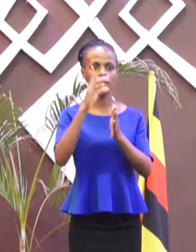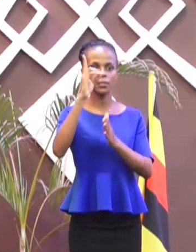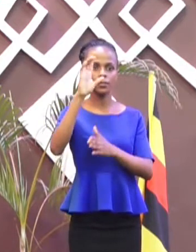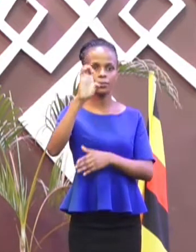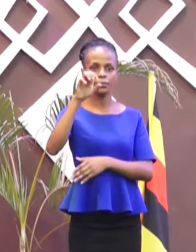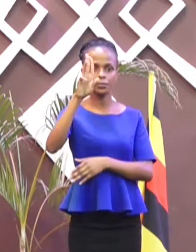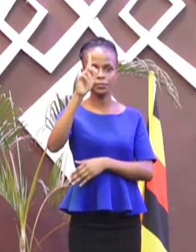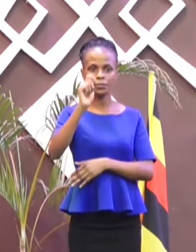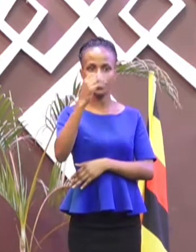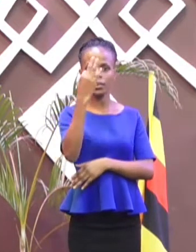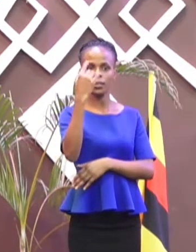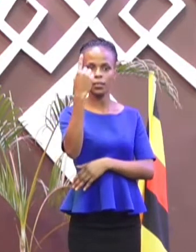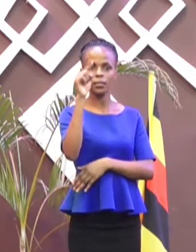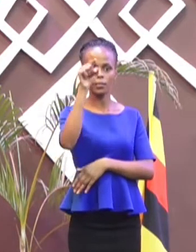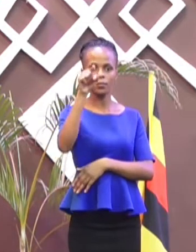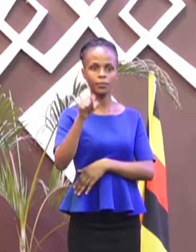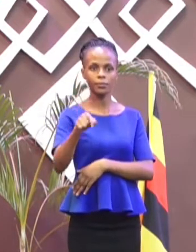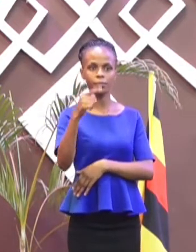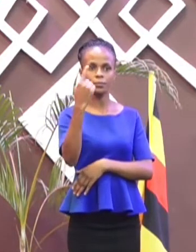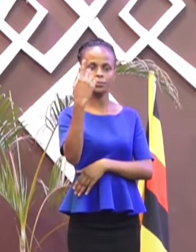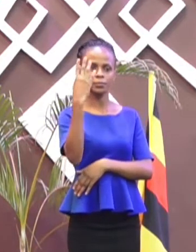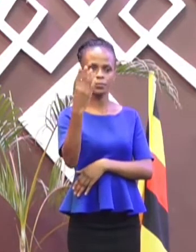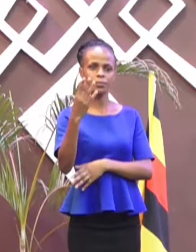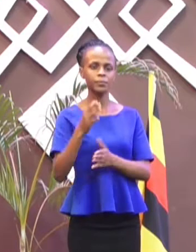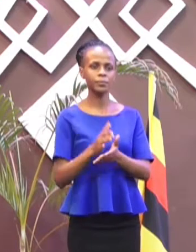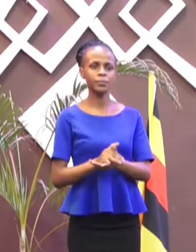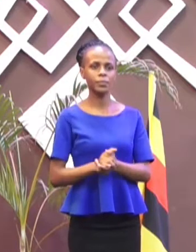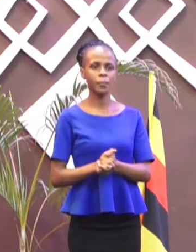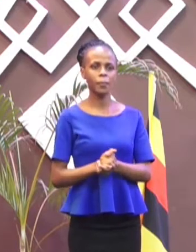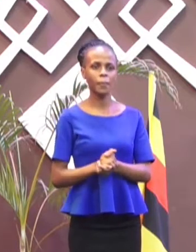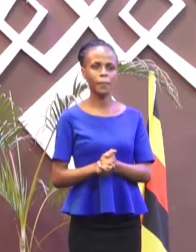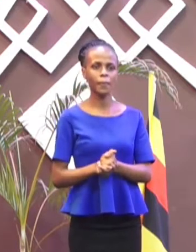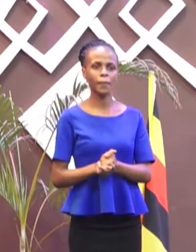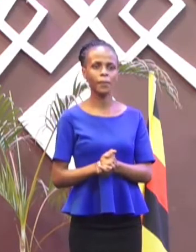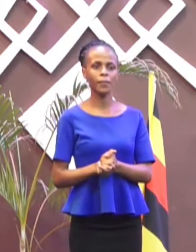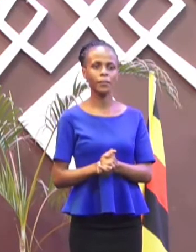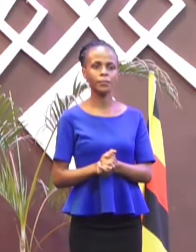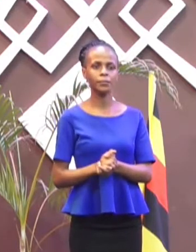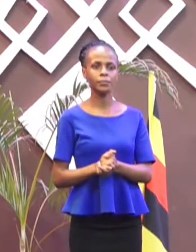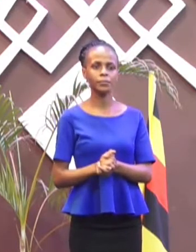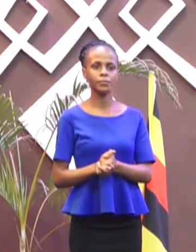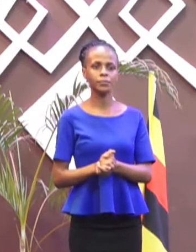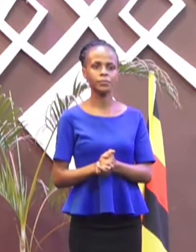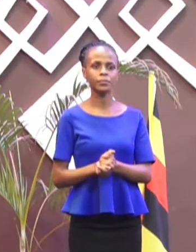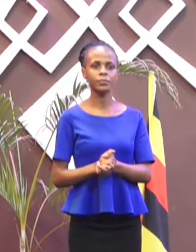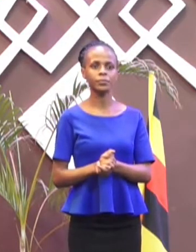Deuteronomy chapter 31 verses 14 echa mateka